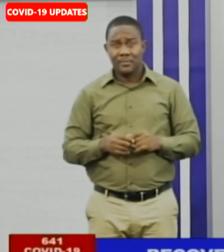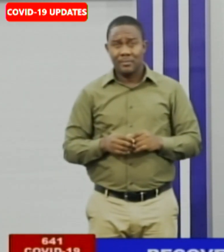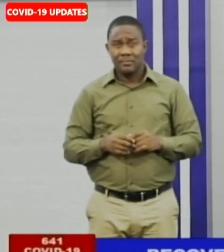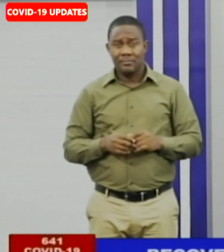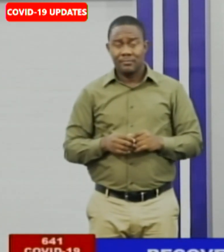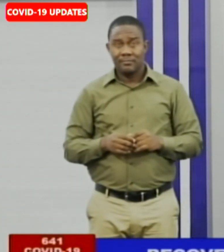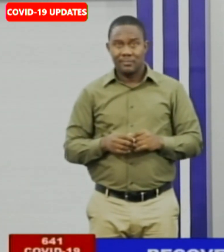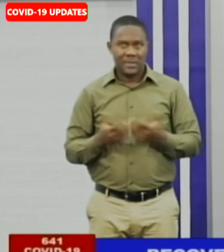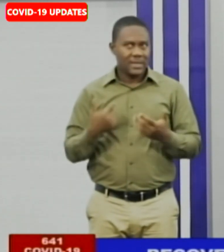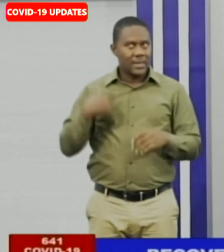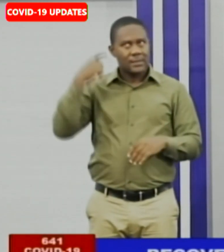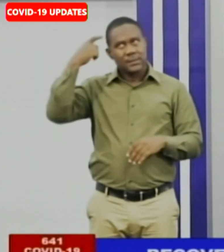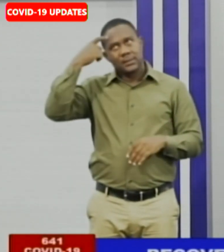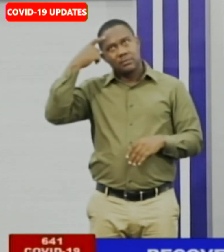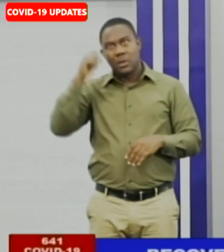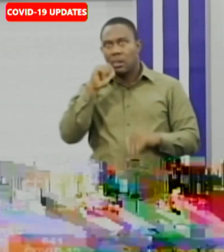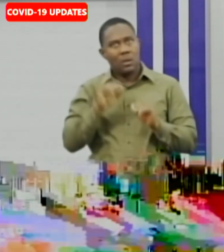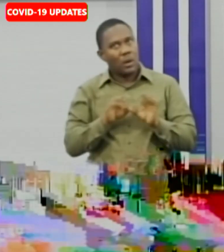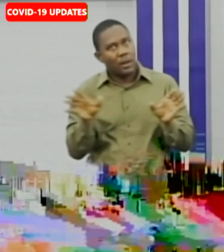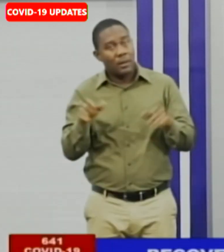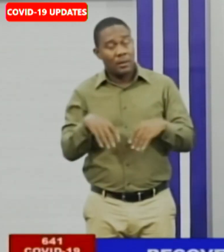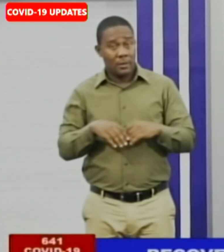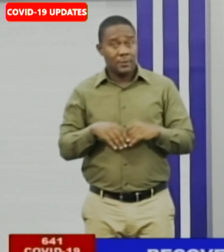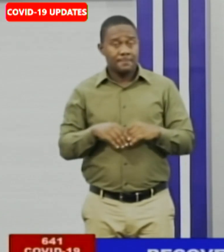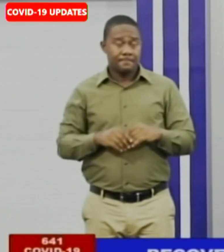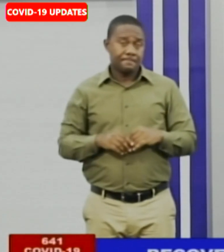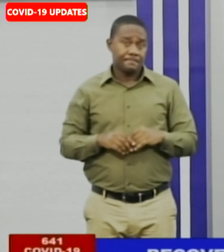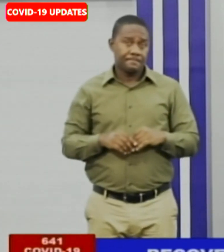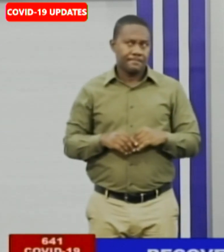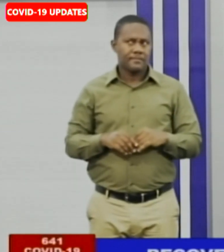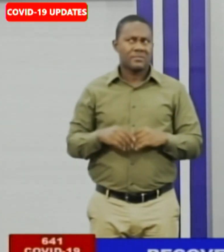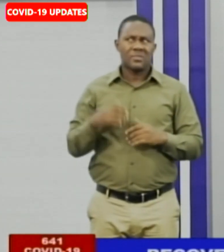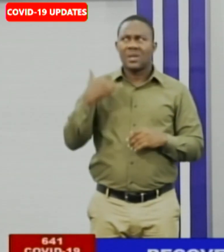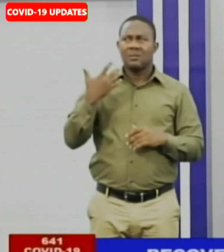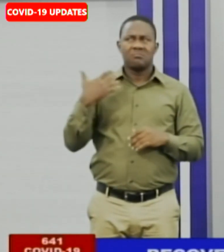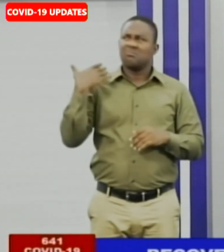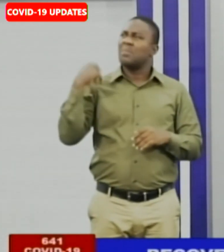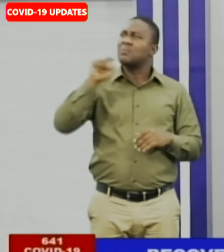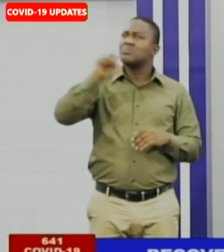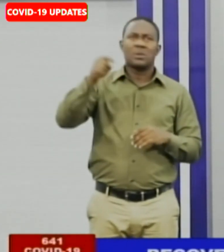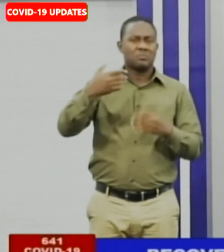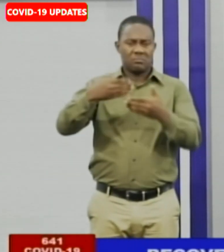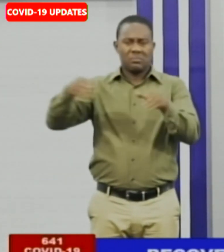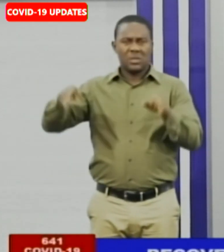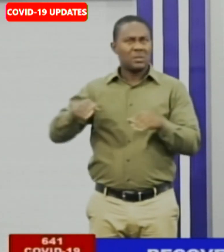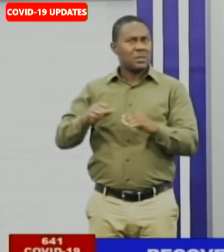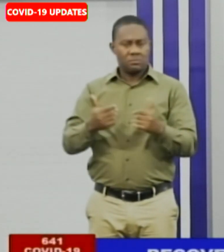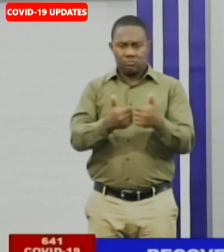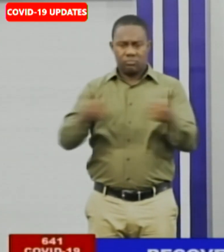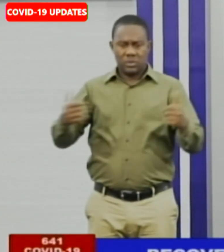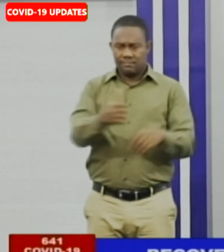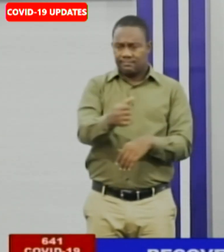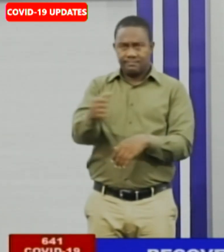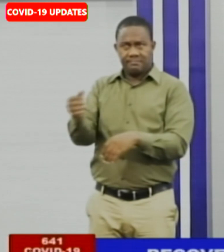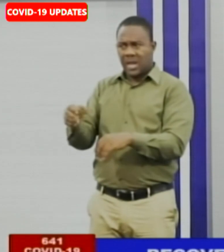Still, I was not clear in mind. So they just called me to an isolated place and they asked me to sit over there.